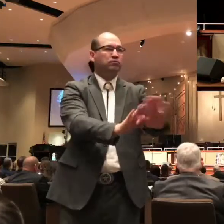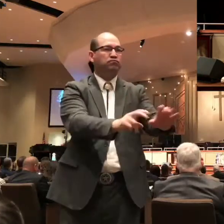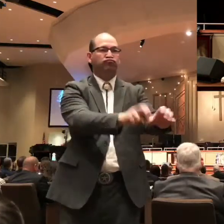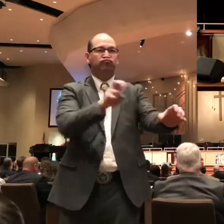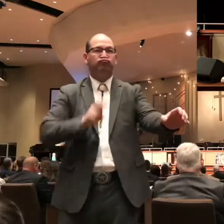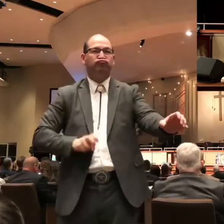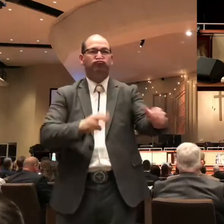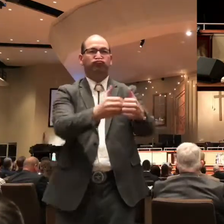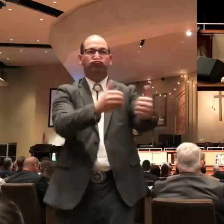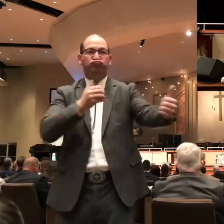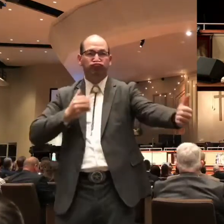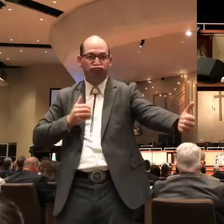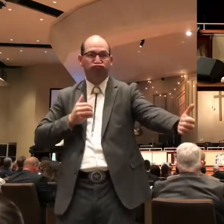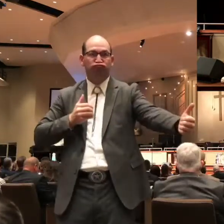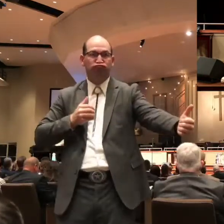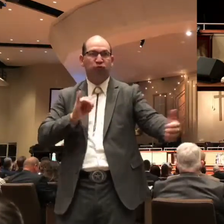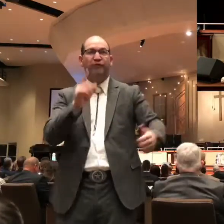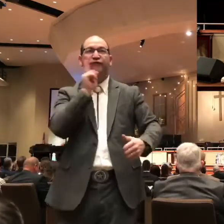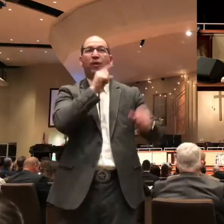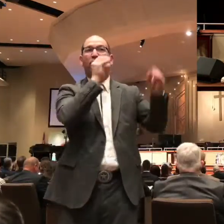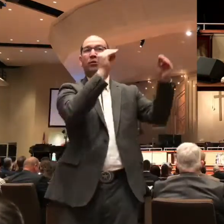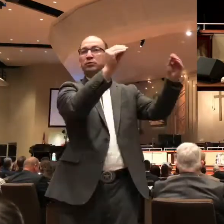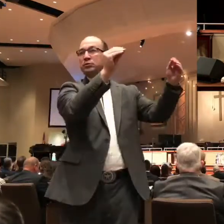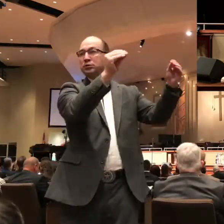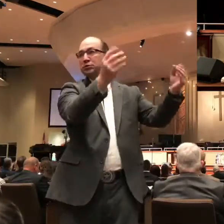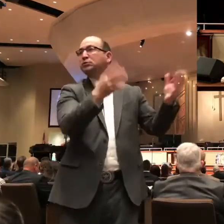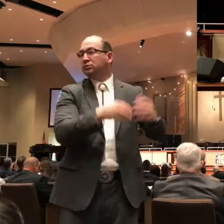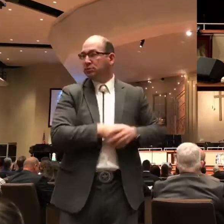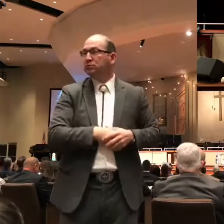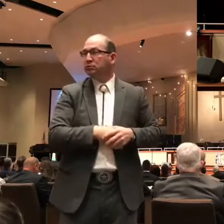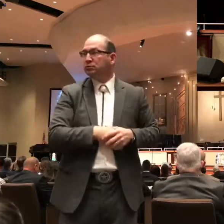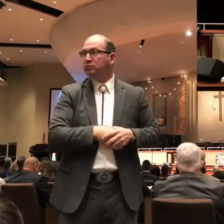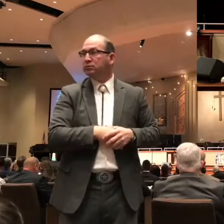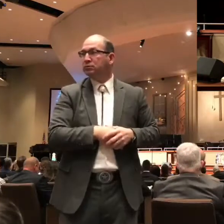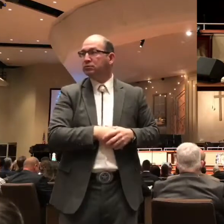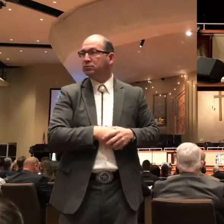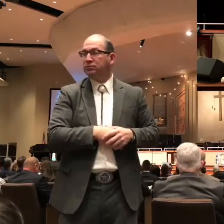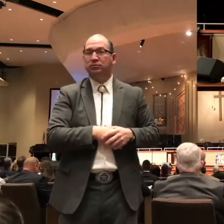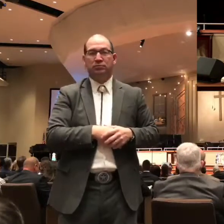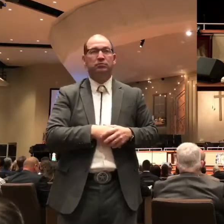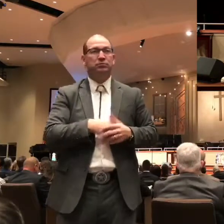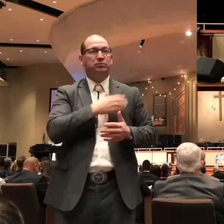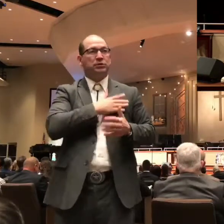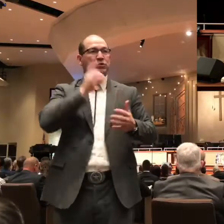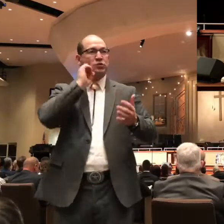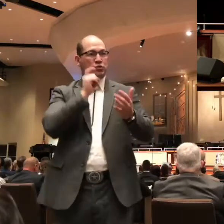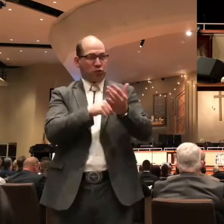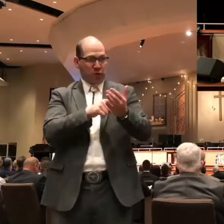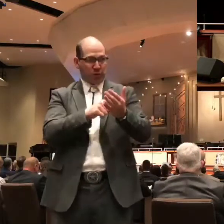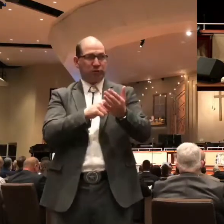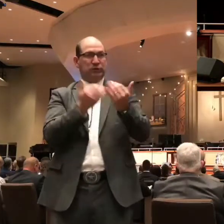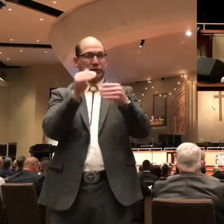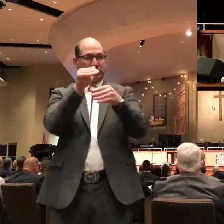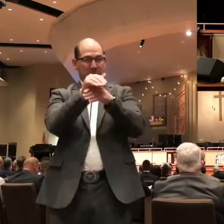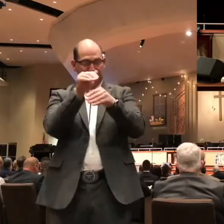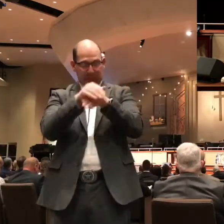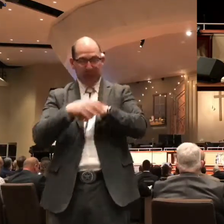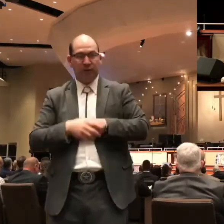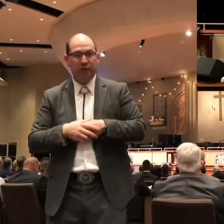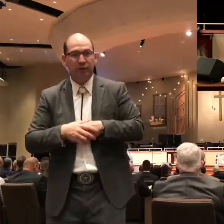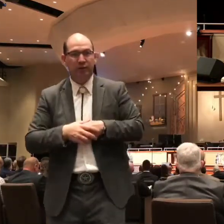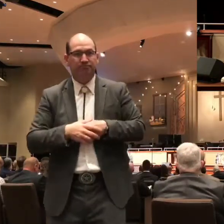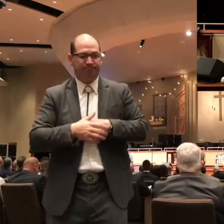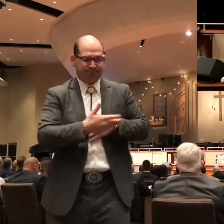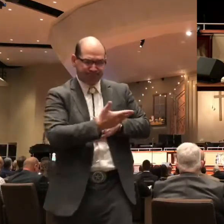about these that have a form of religion but deny the power, I want you to notice, first of all, in our text tonight, their